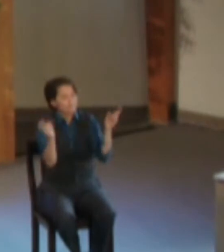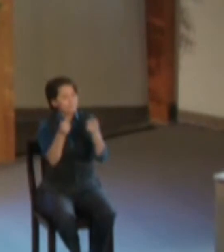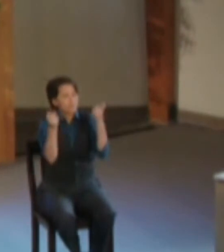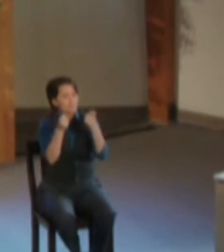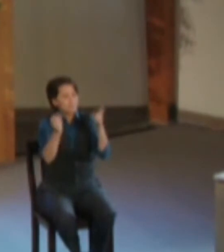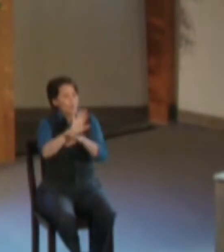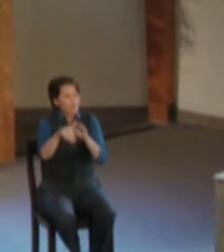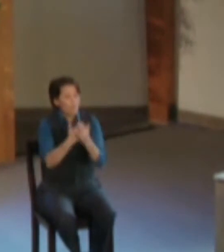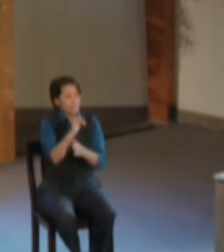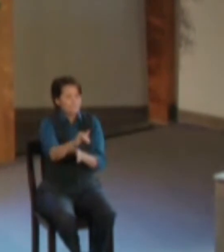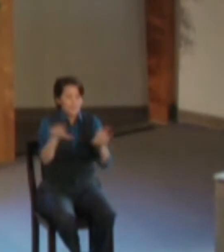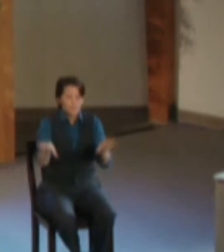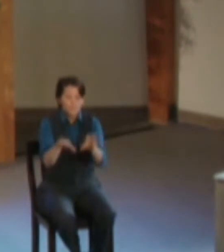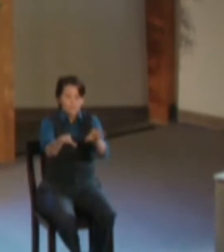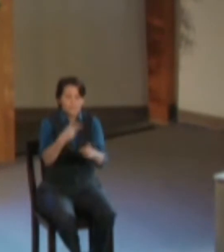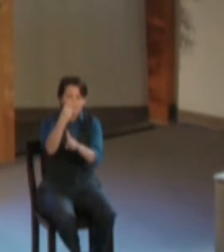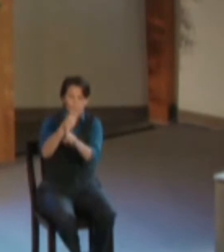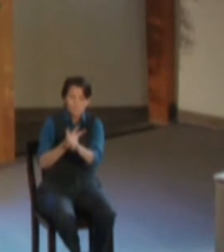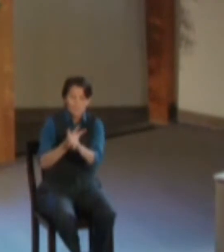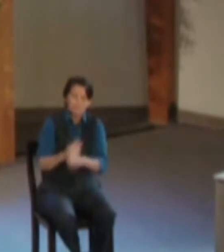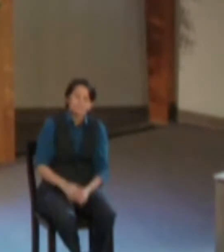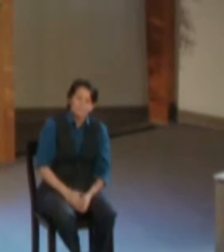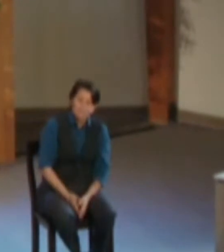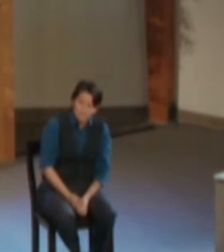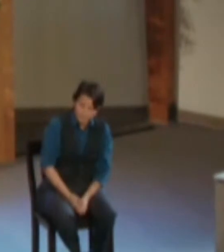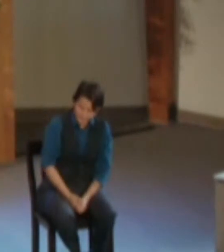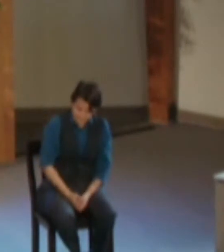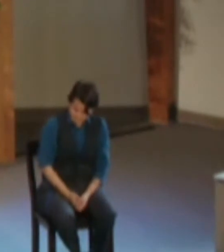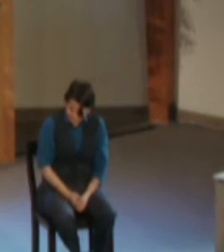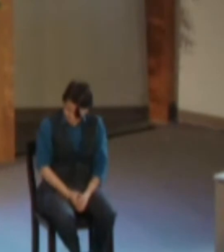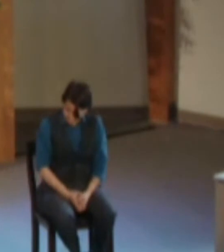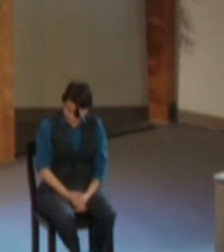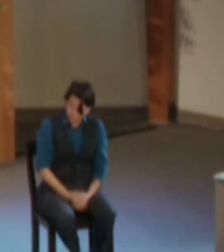that two-month period using your gifts.